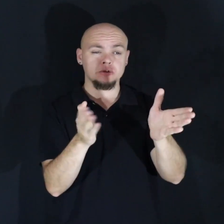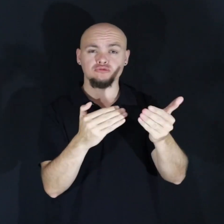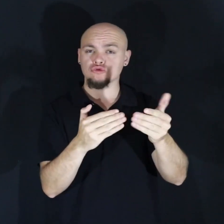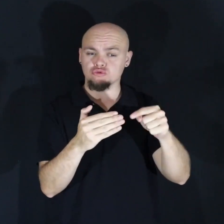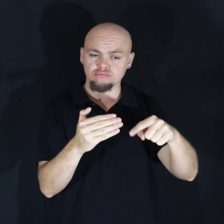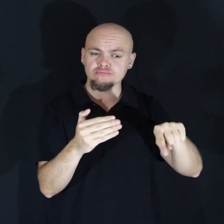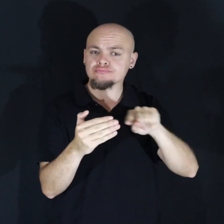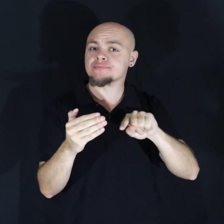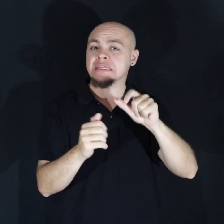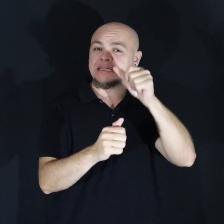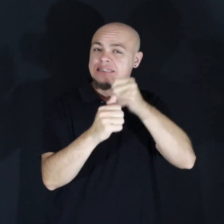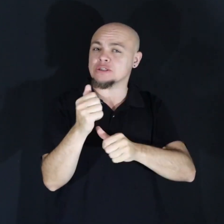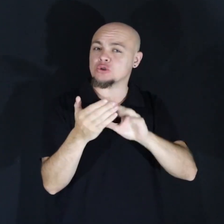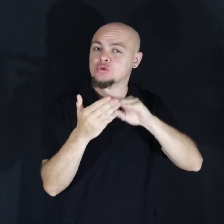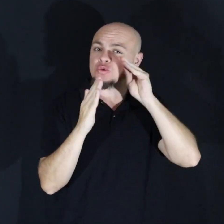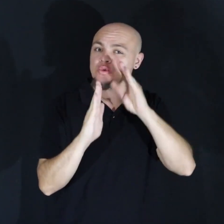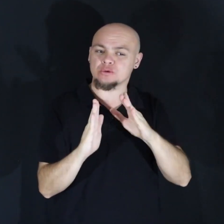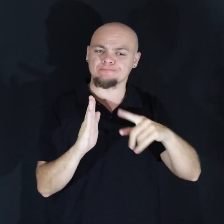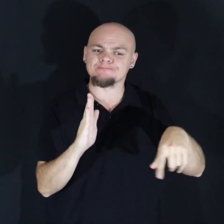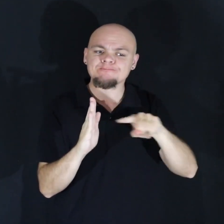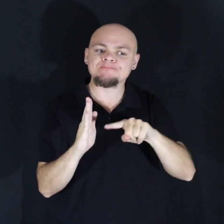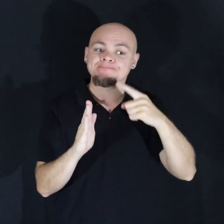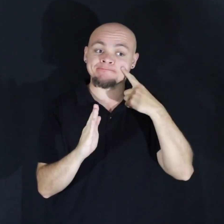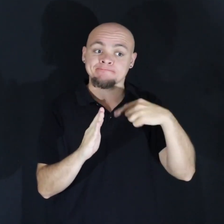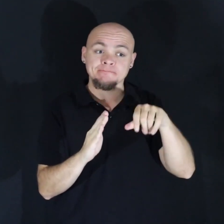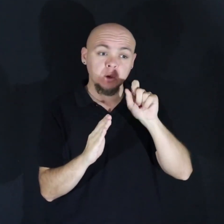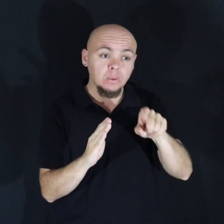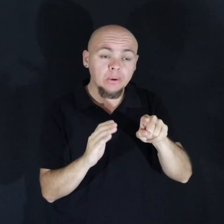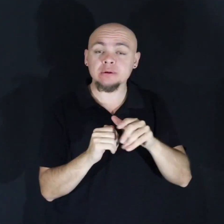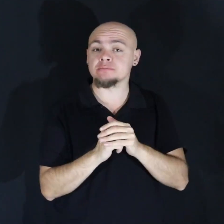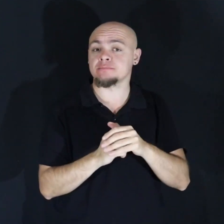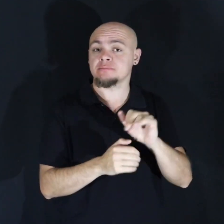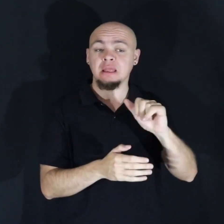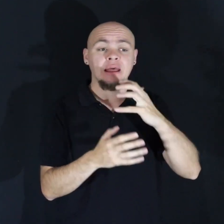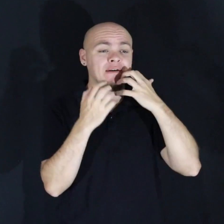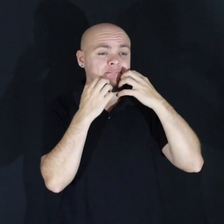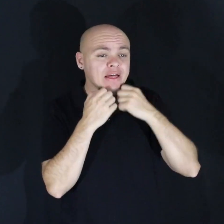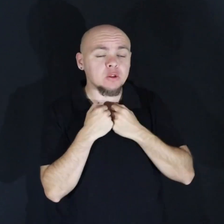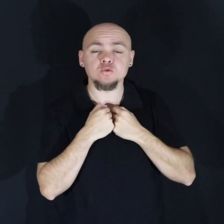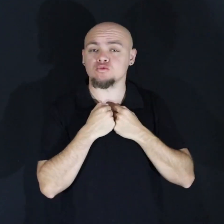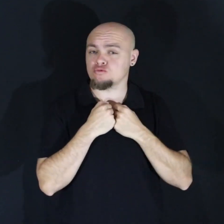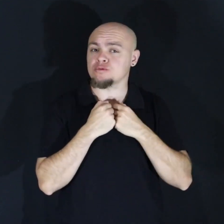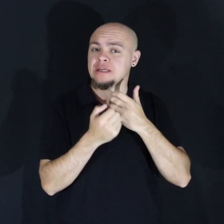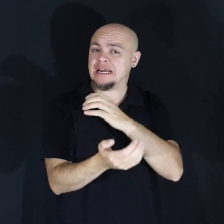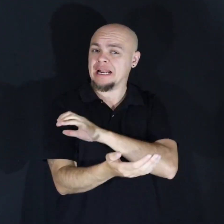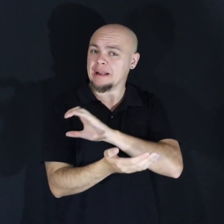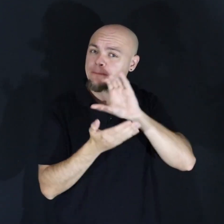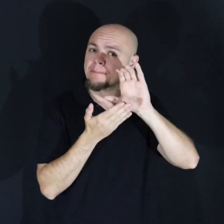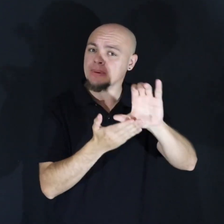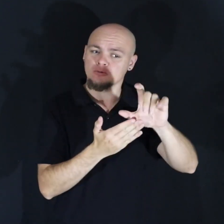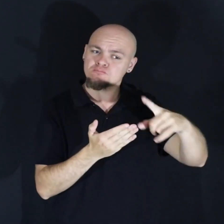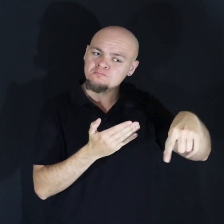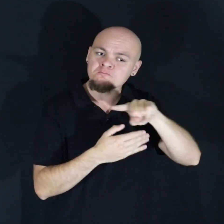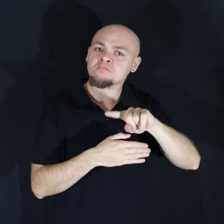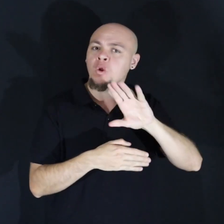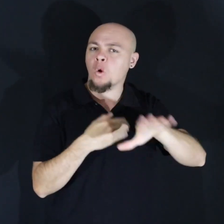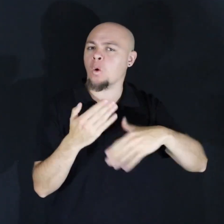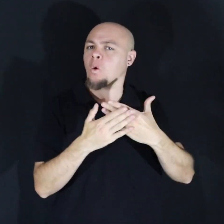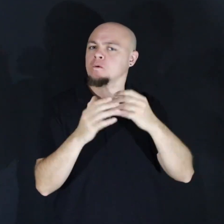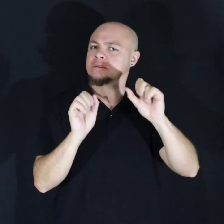which every student is seen, valued, and empowered to succeed.